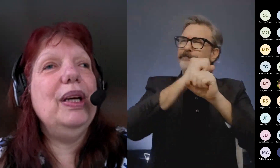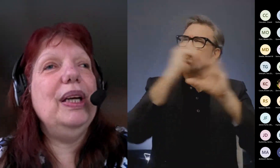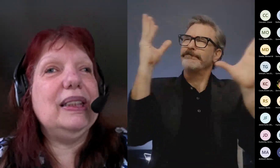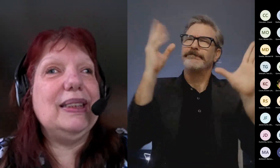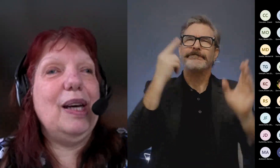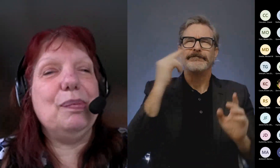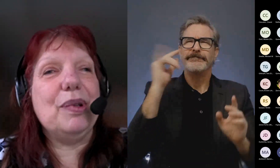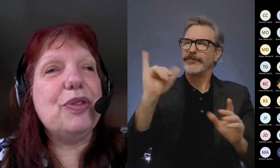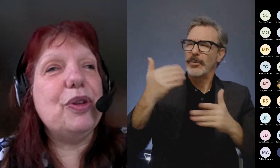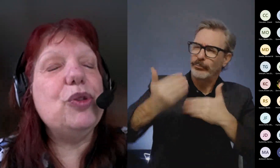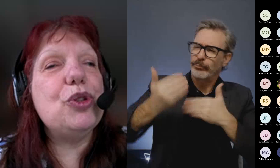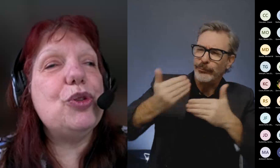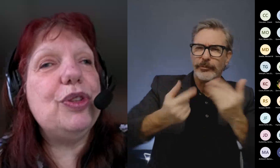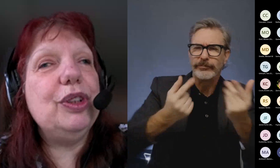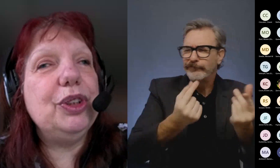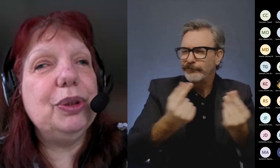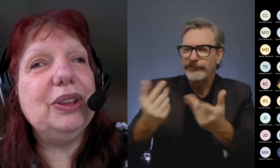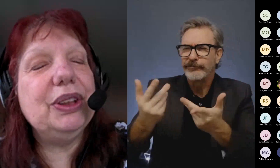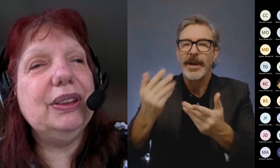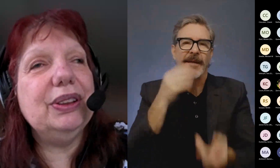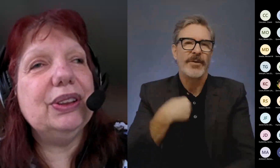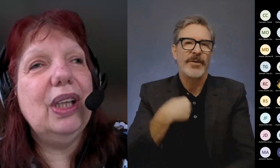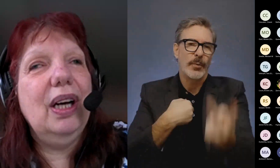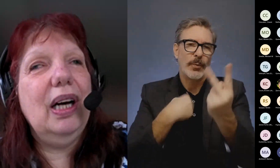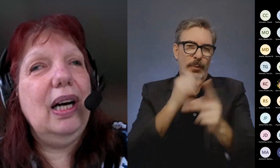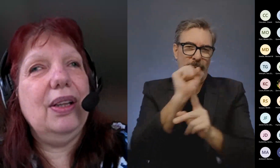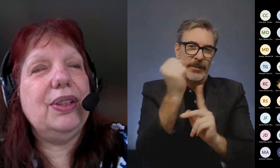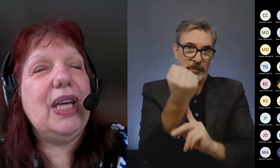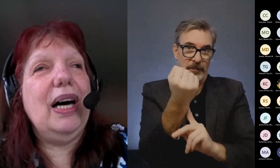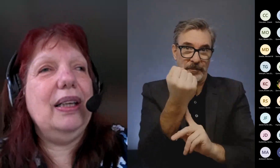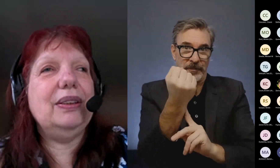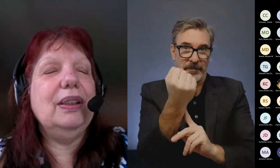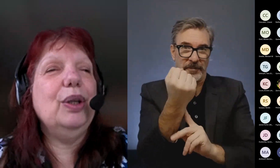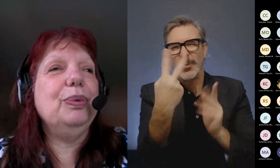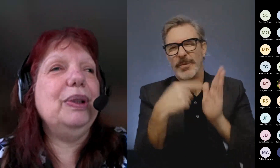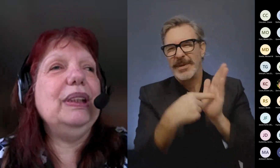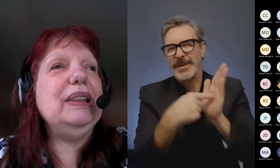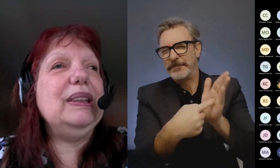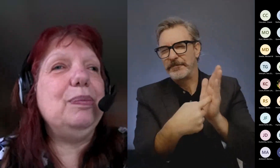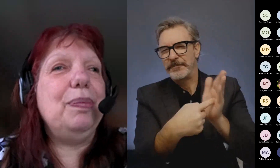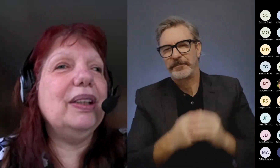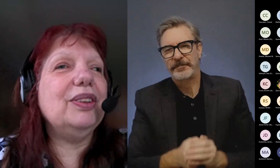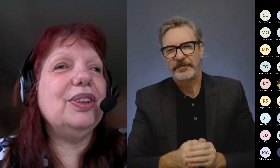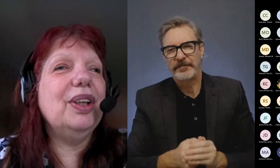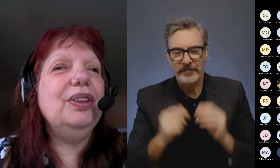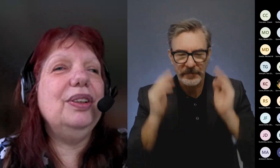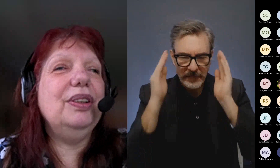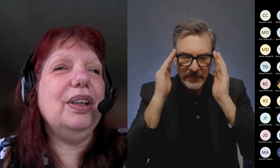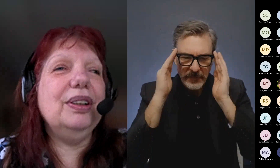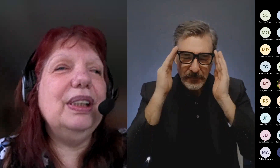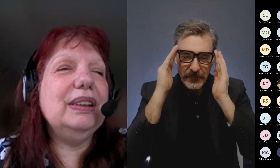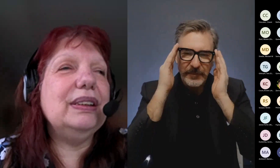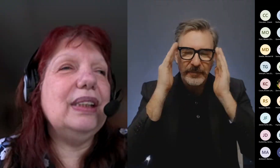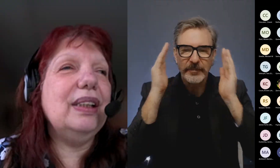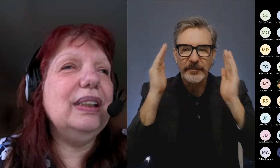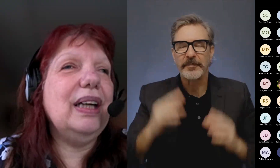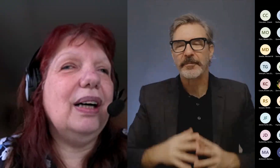2 examples. So 2 situations that really depict